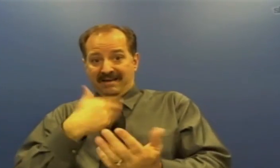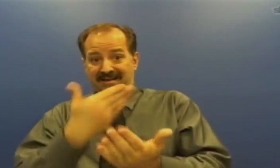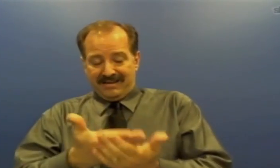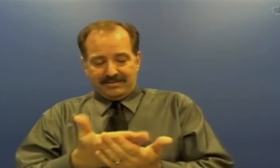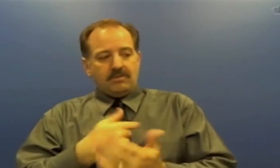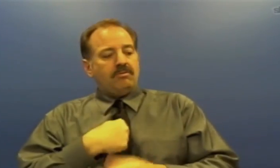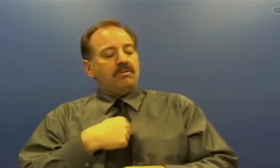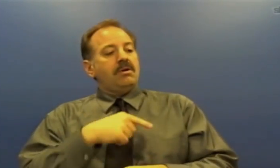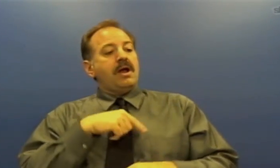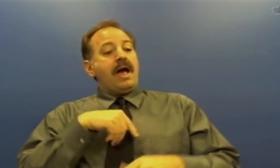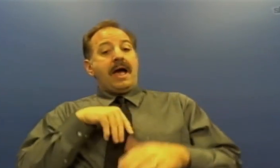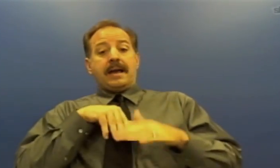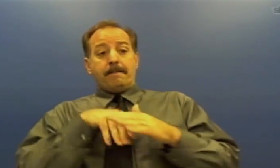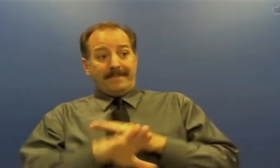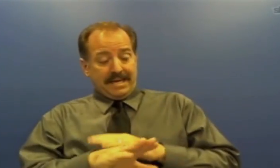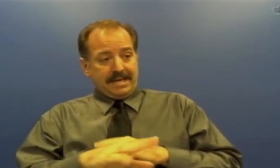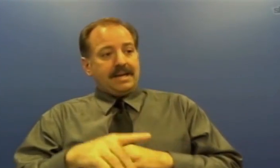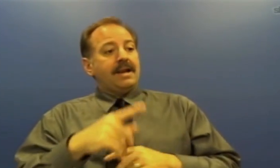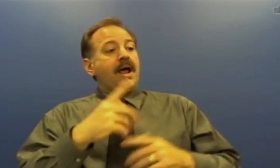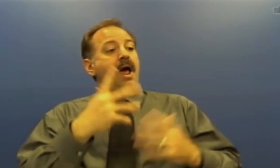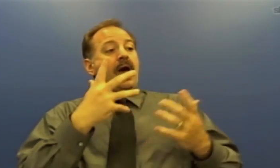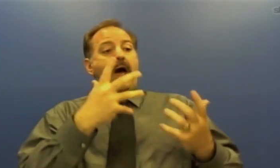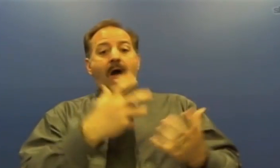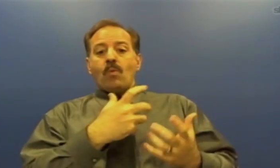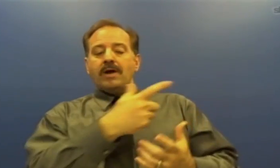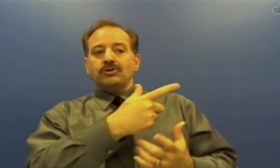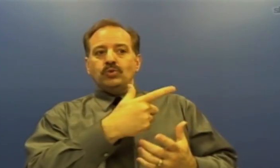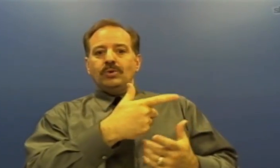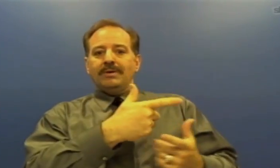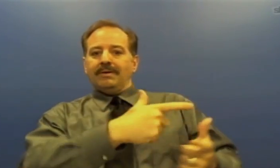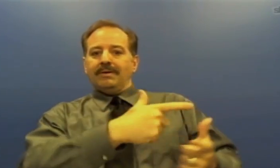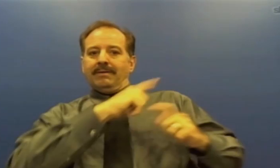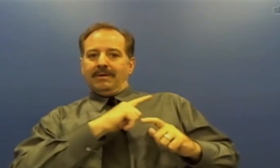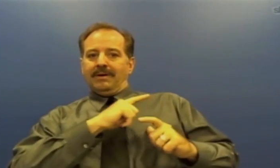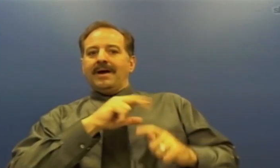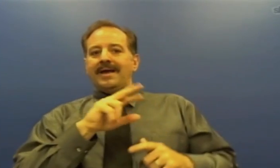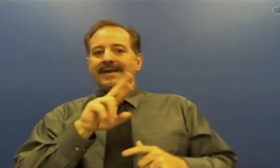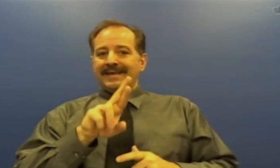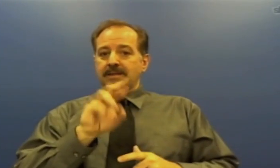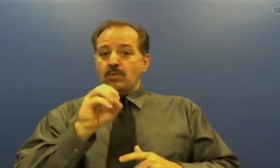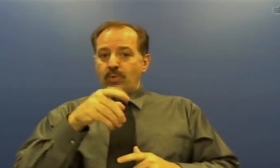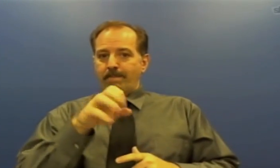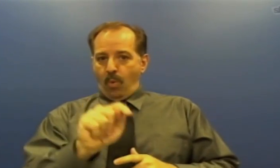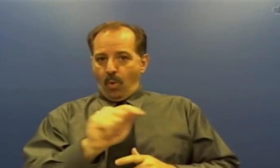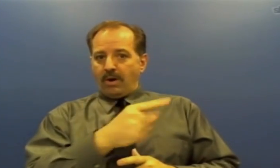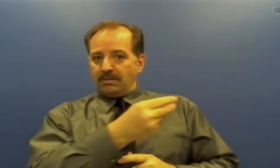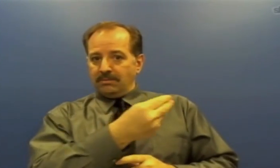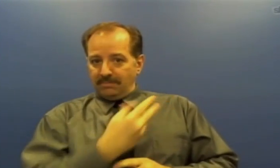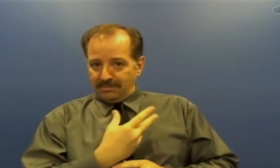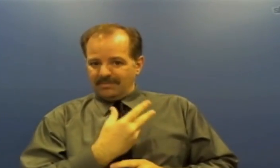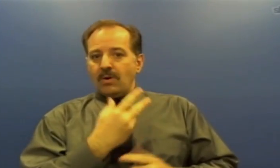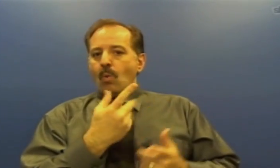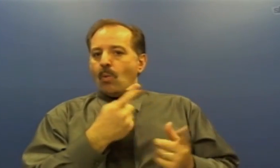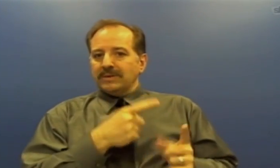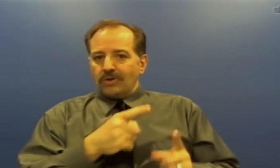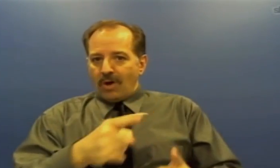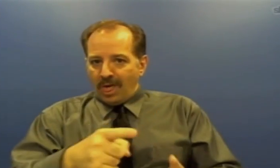interpreter until I have arrived. And once I come to take over the interpreting work, I'm expecting some kind